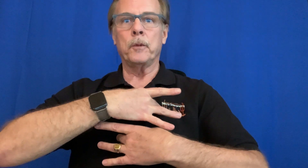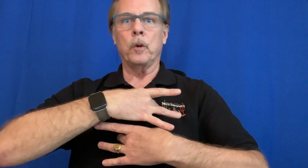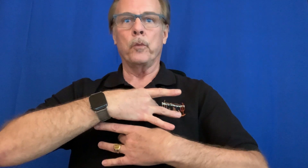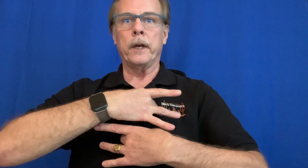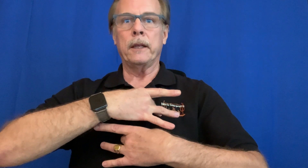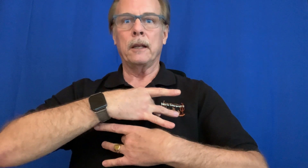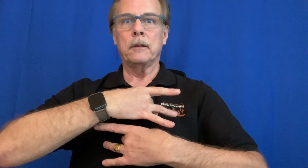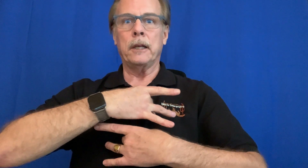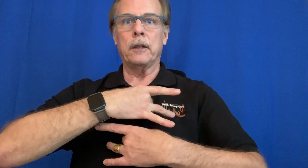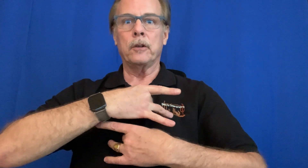you're bringing them together,